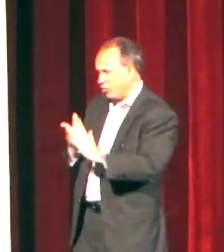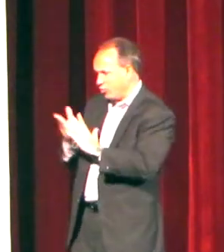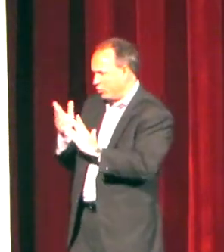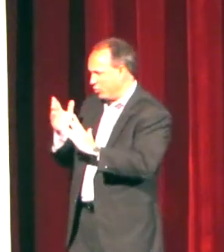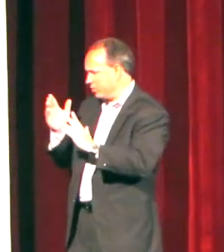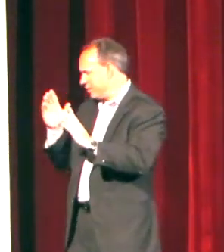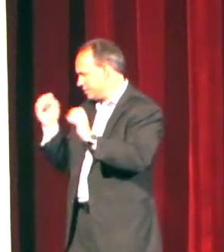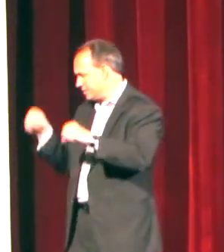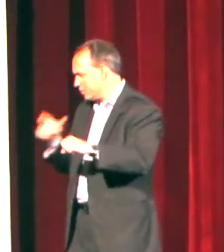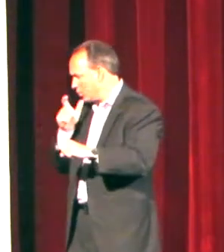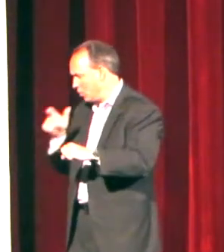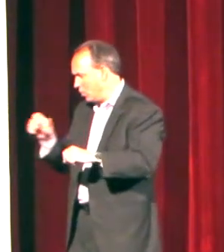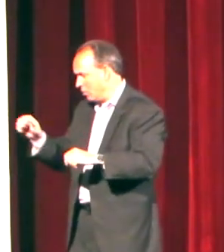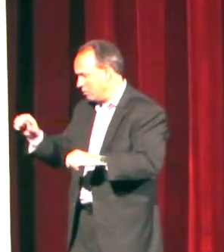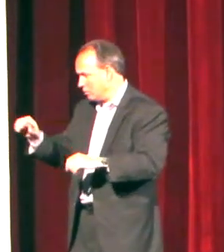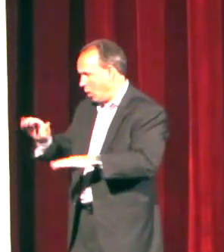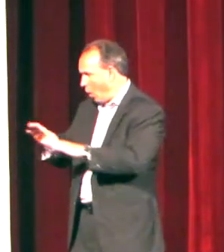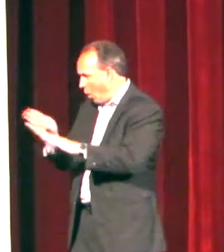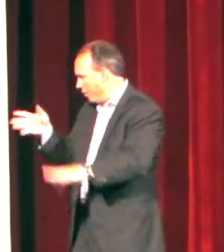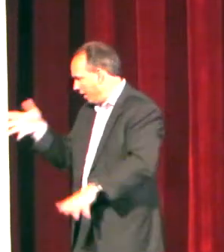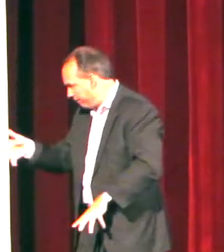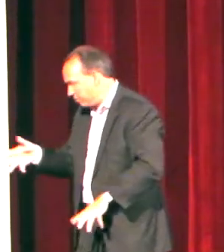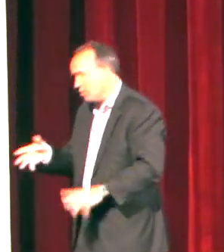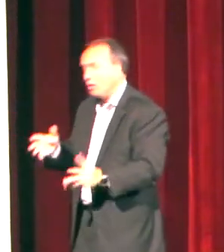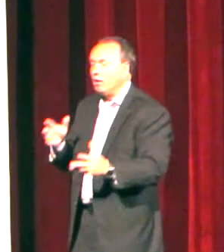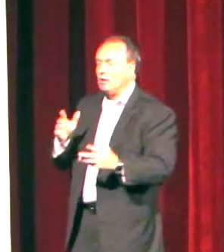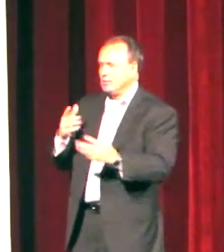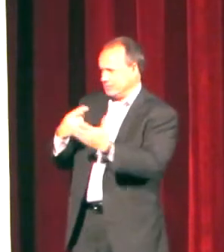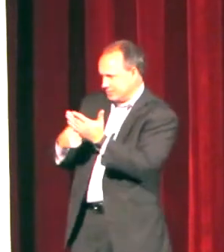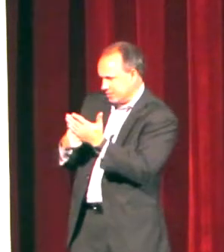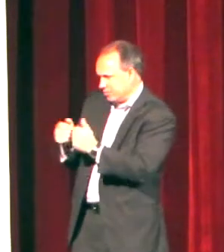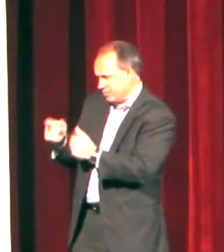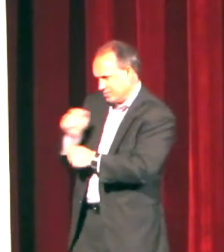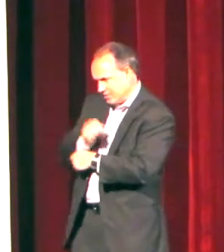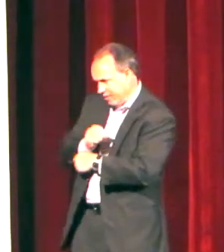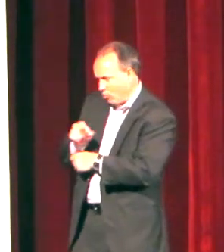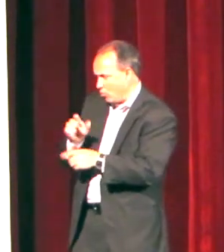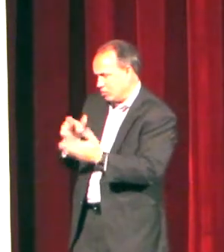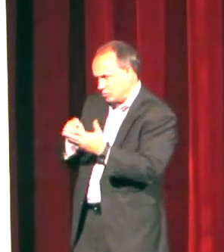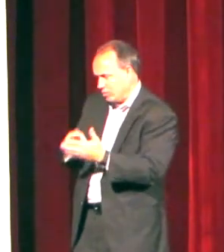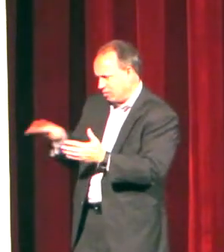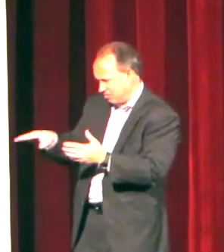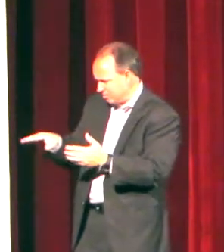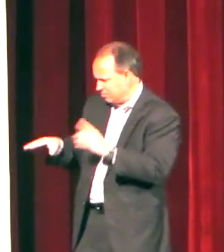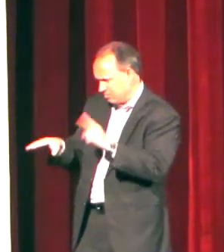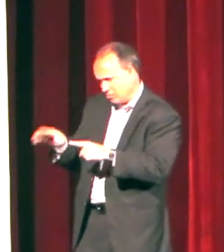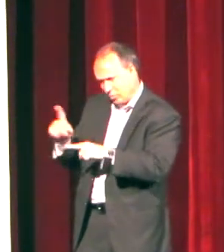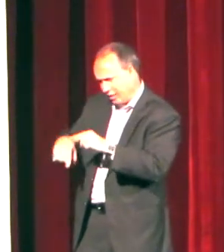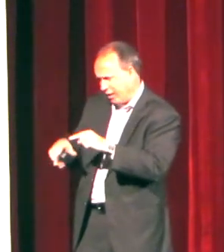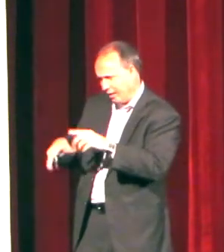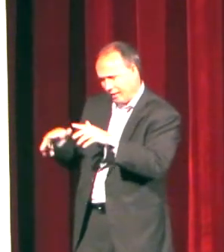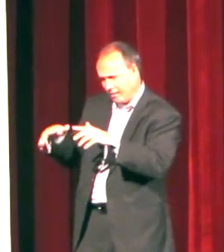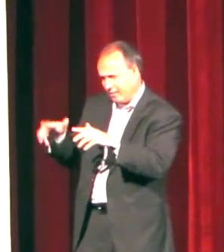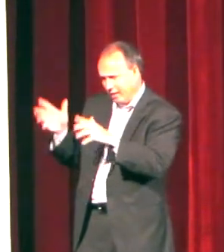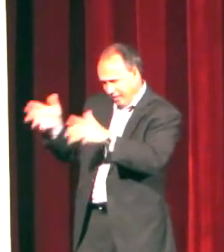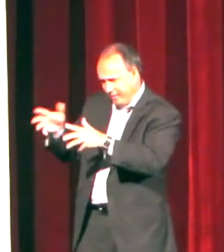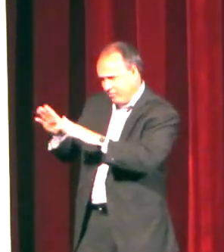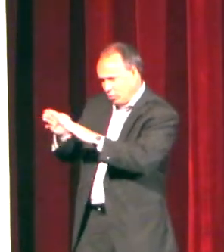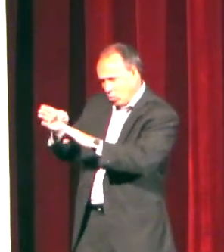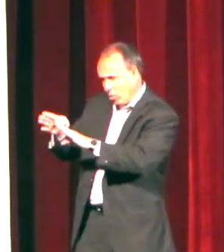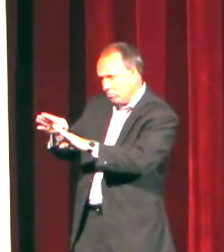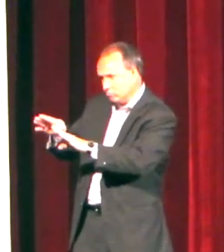system, see who did it, address it with that person, whether it's a staff member or even a student that usually goes and props a